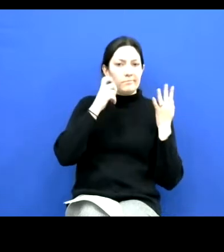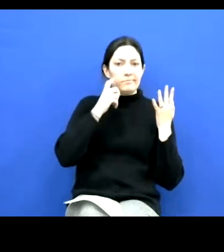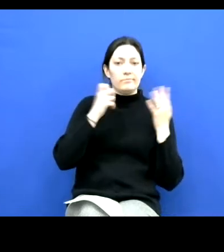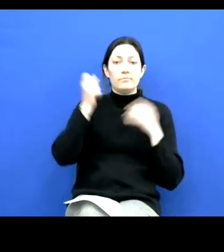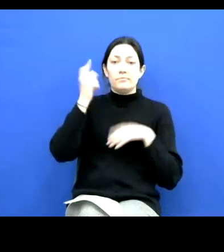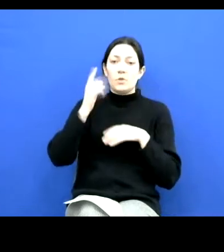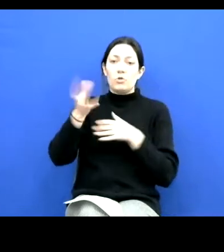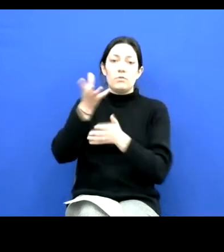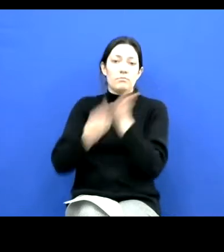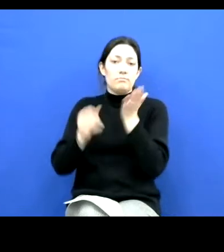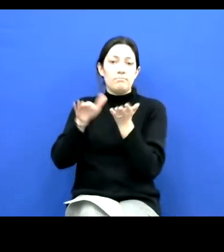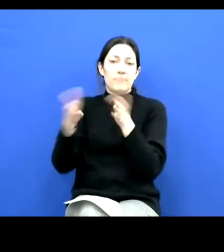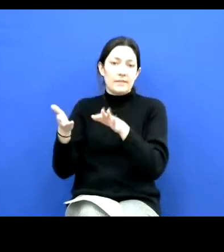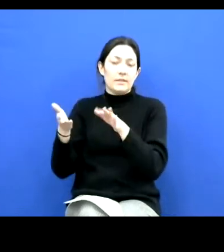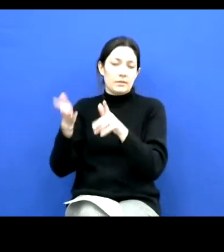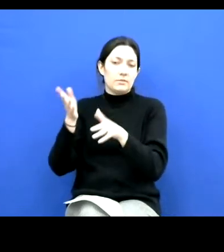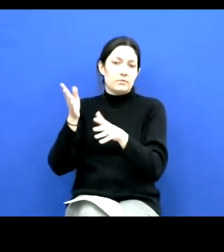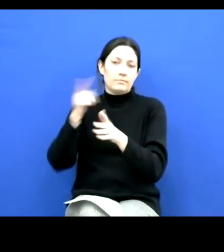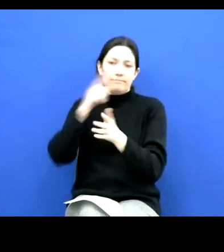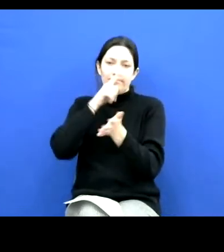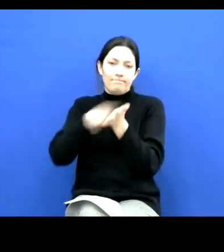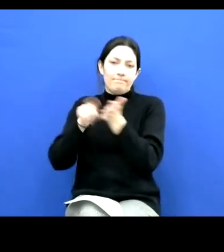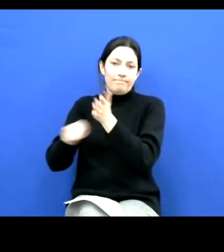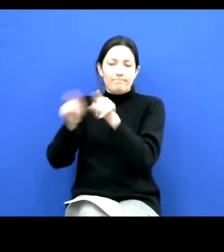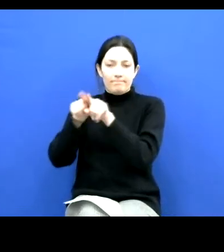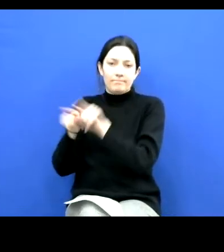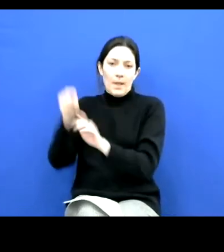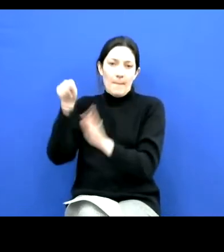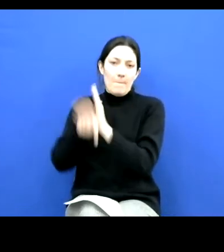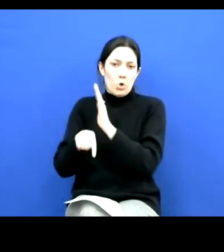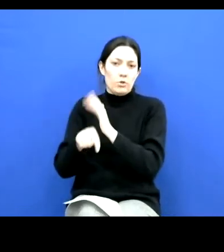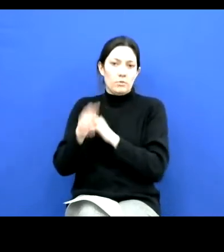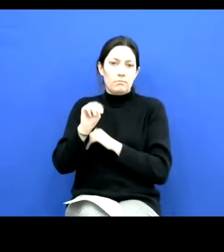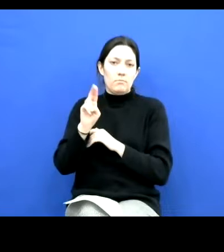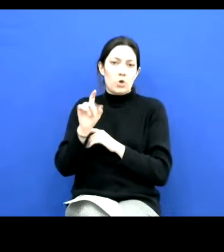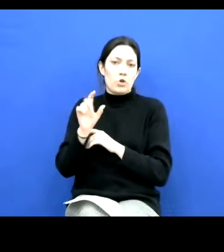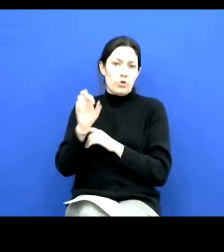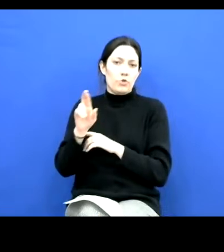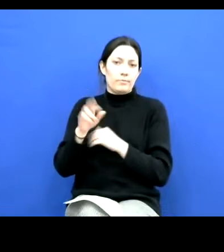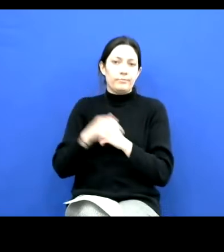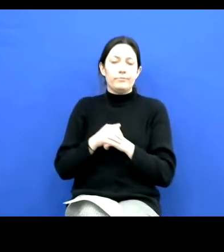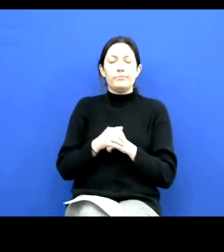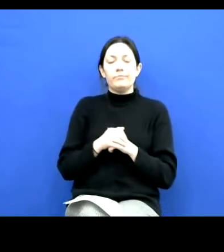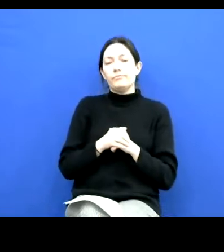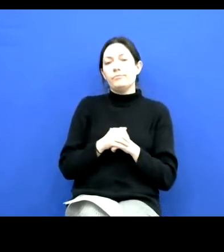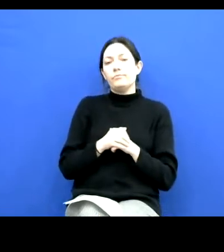being investigated as a murder investigation. The owners of the property